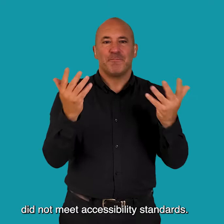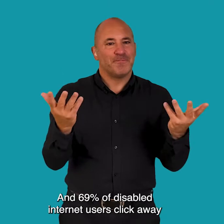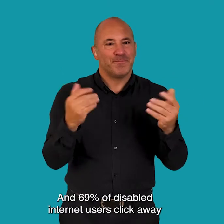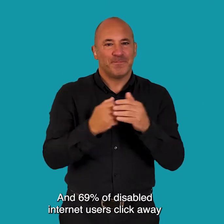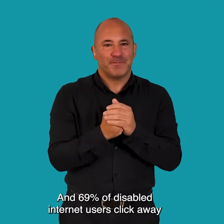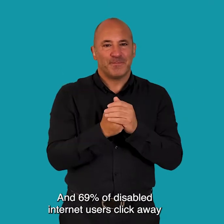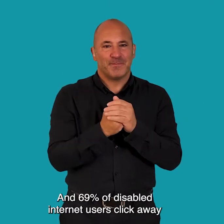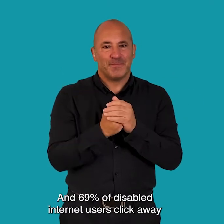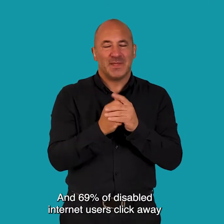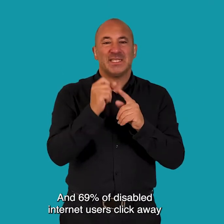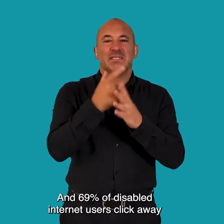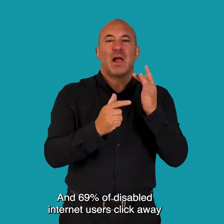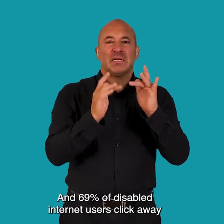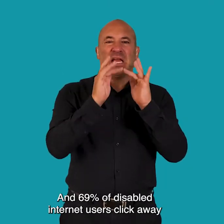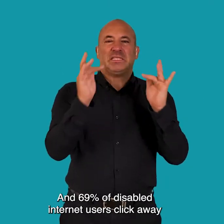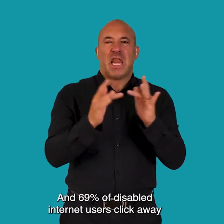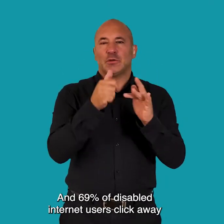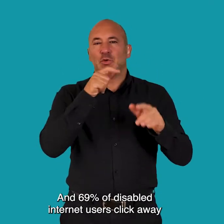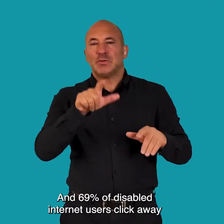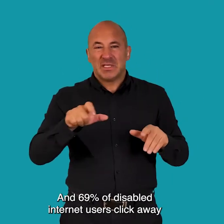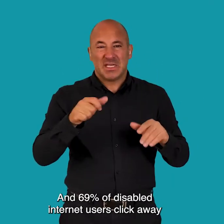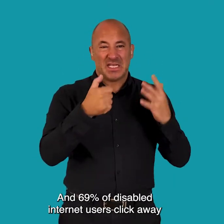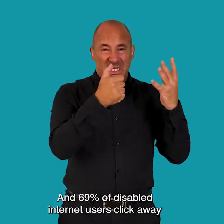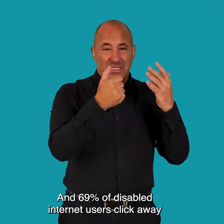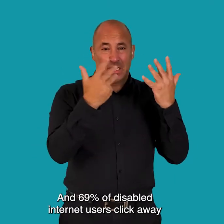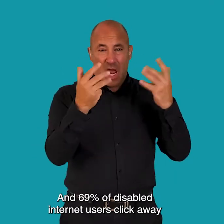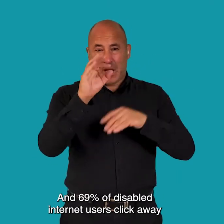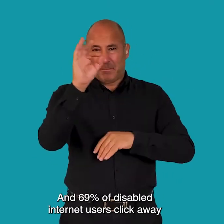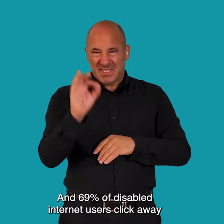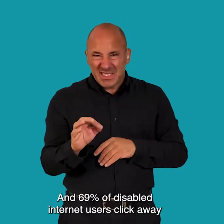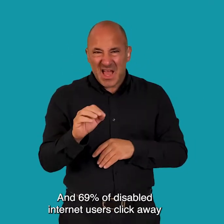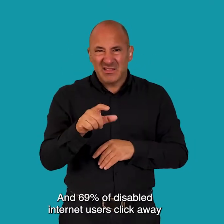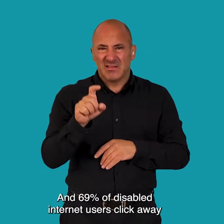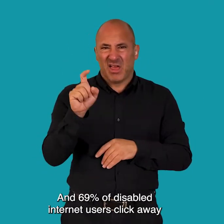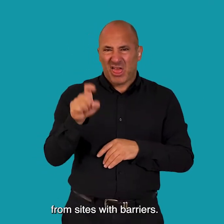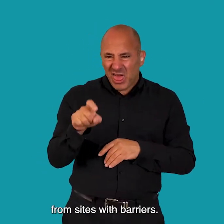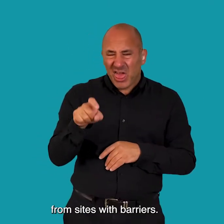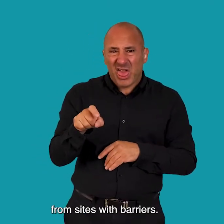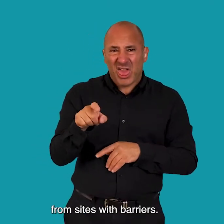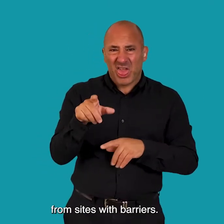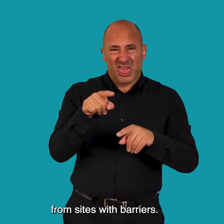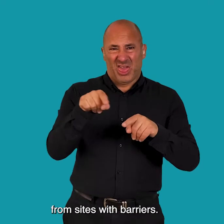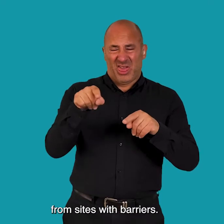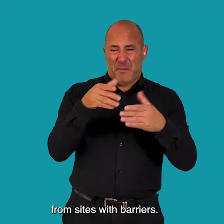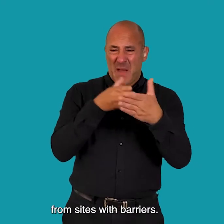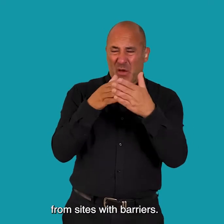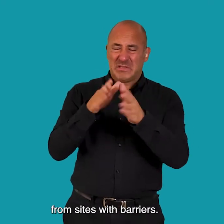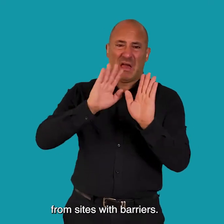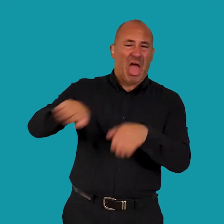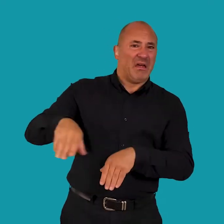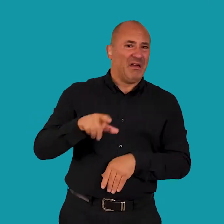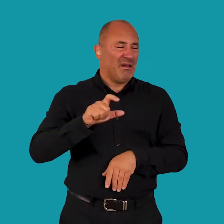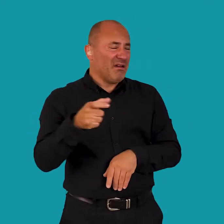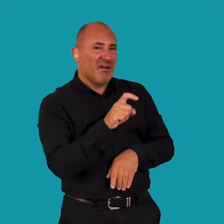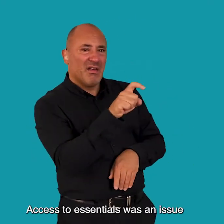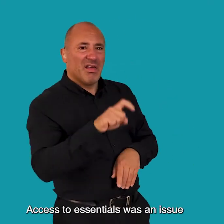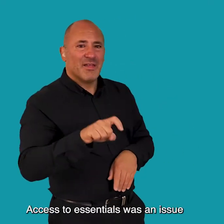and 69% of disabled internet users click away from sites with barriers. Access